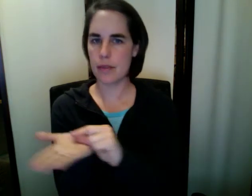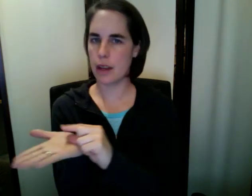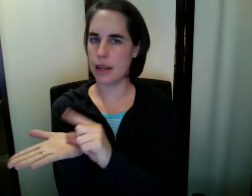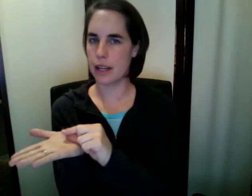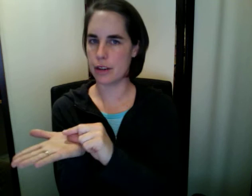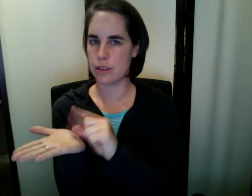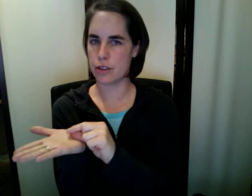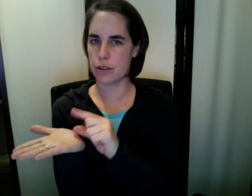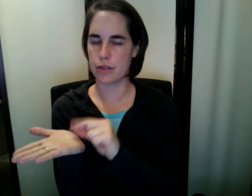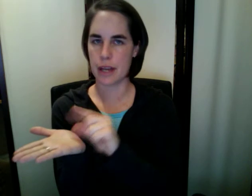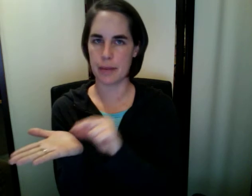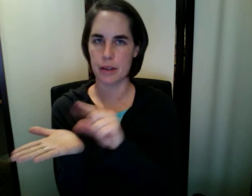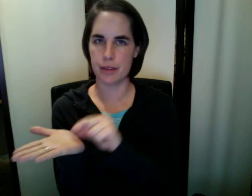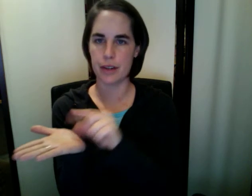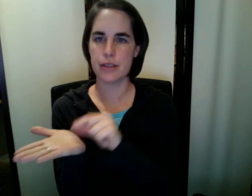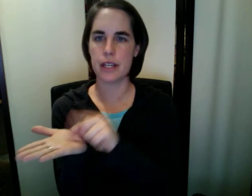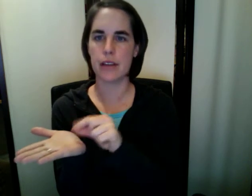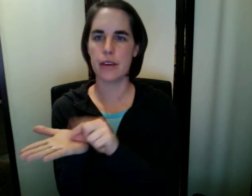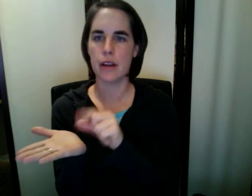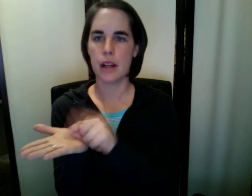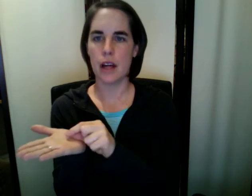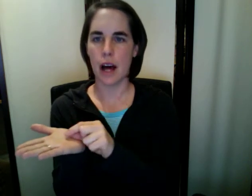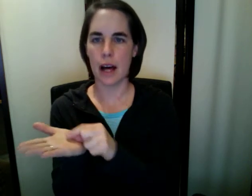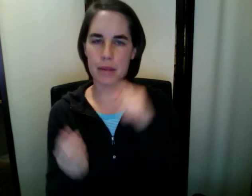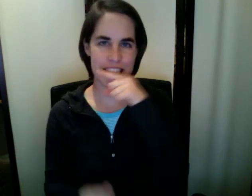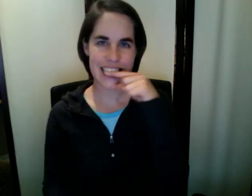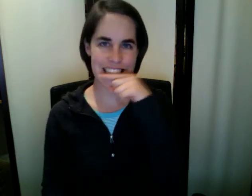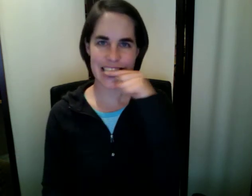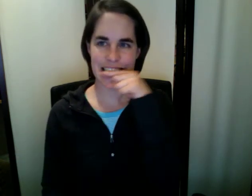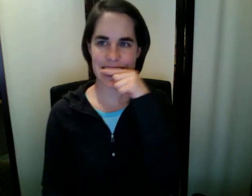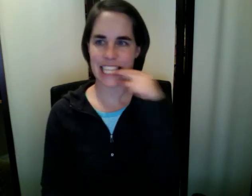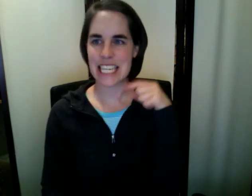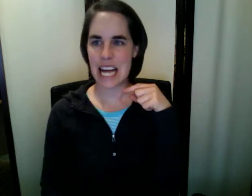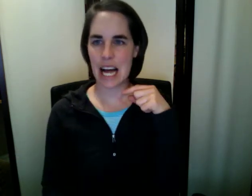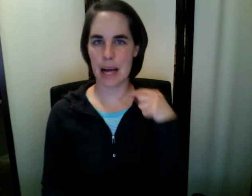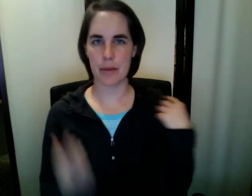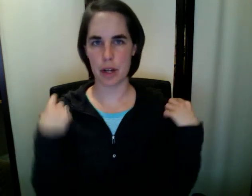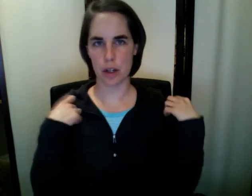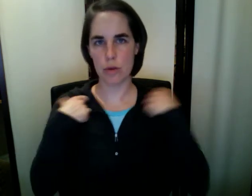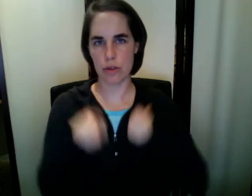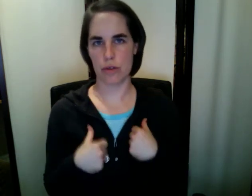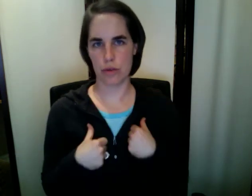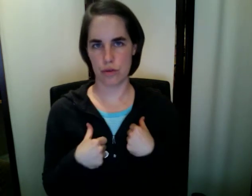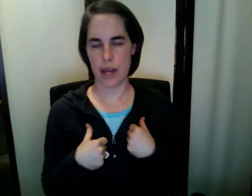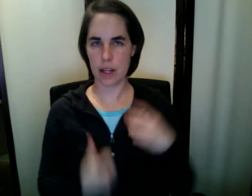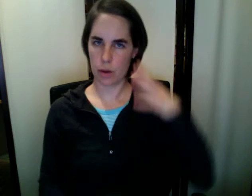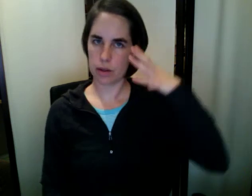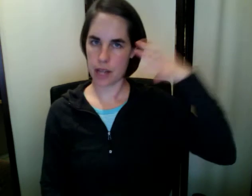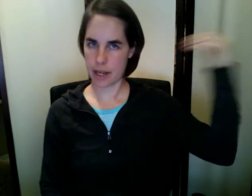And you're just sort of tapping your fingers together. Brush teeth. Put on coat and go outside.